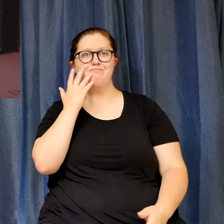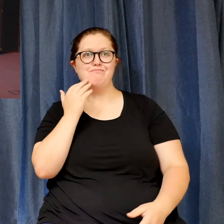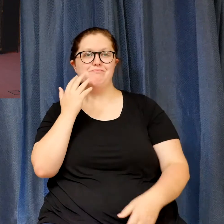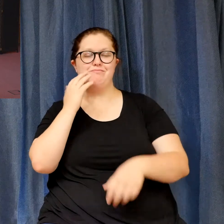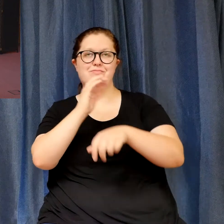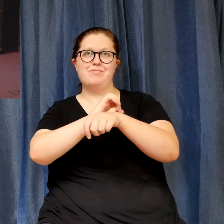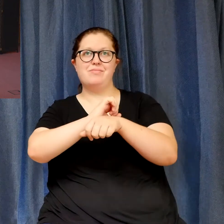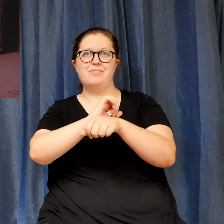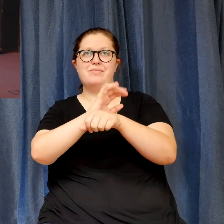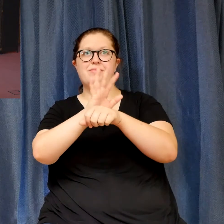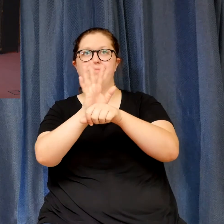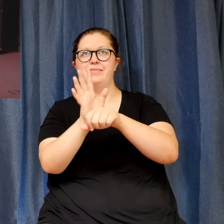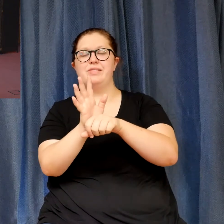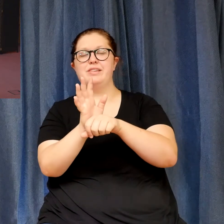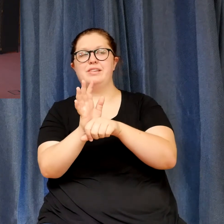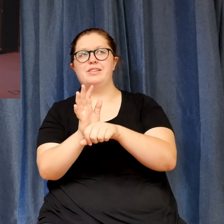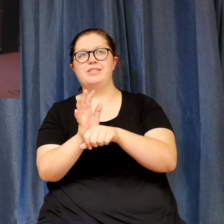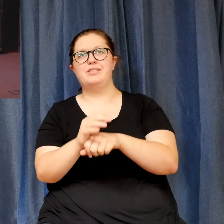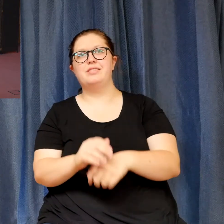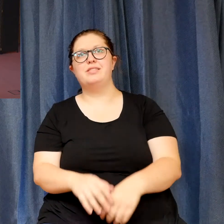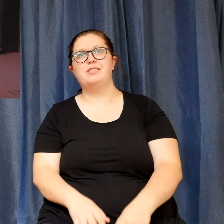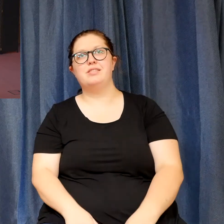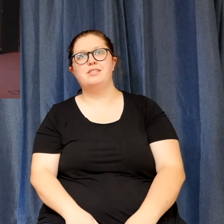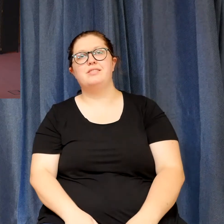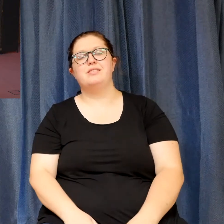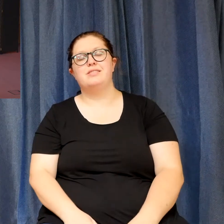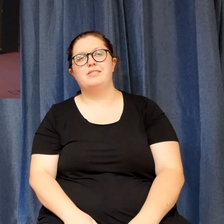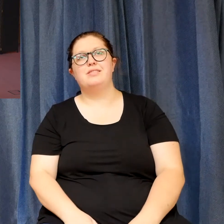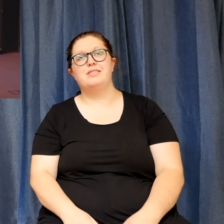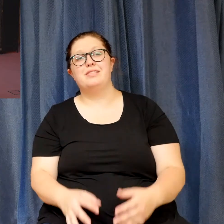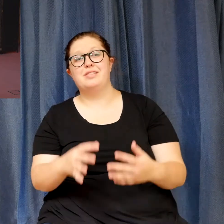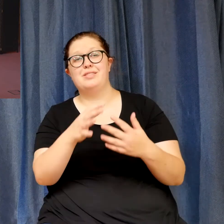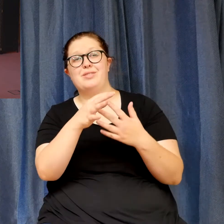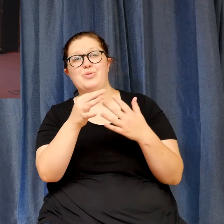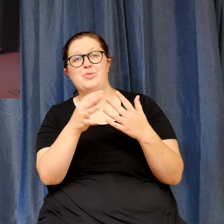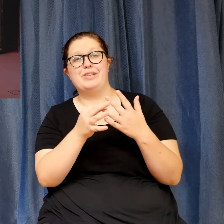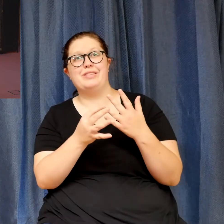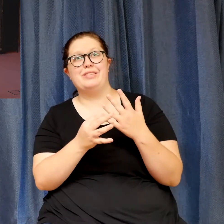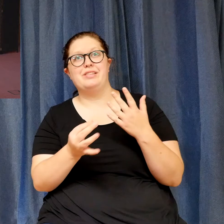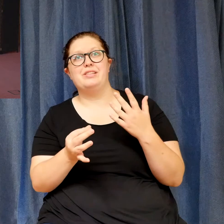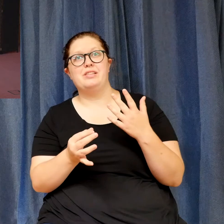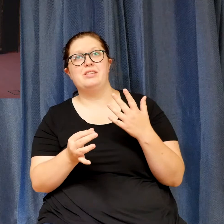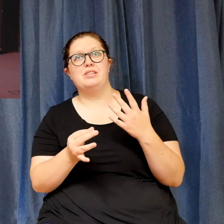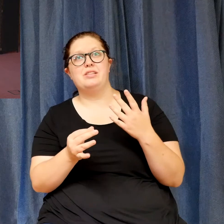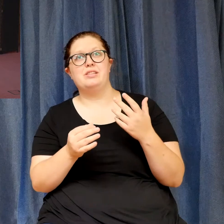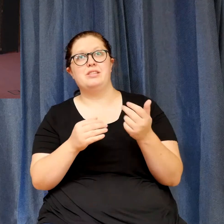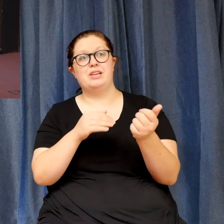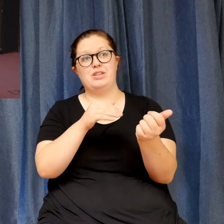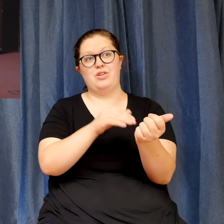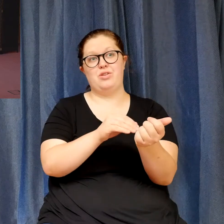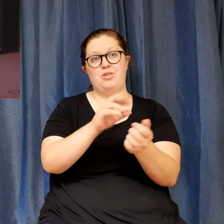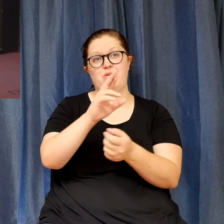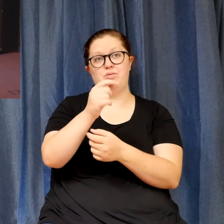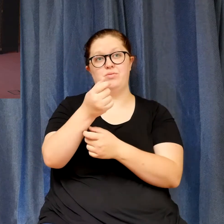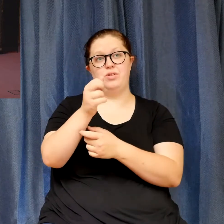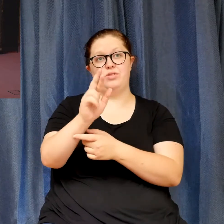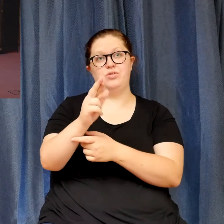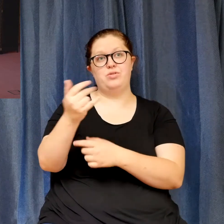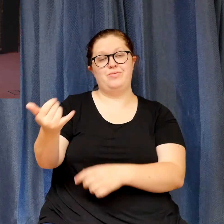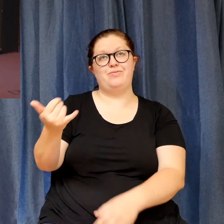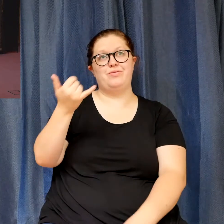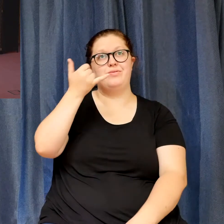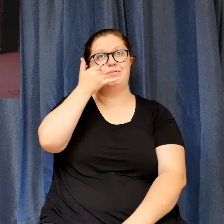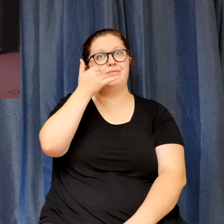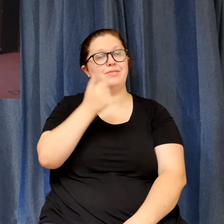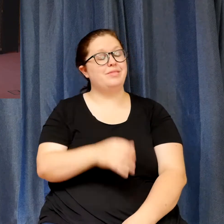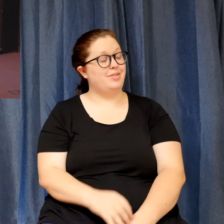in a pandemic, so timely, and the choice I get as Dr. Roger